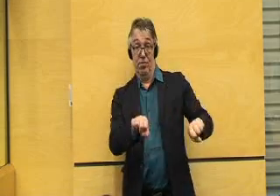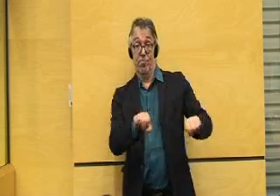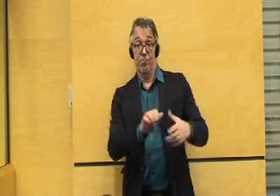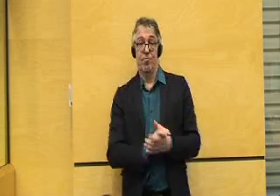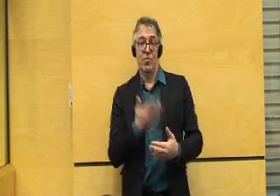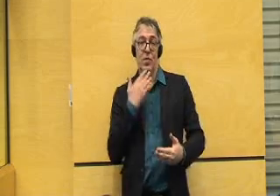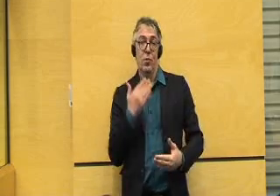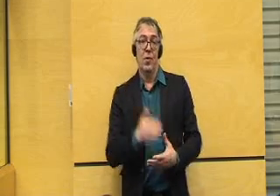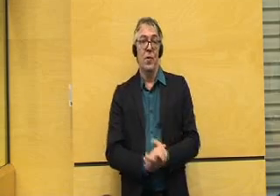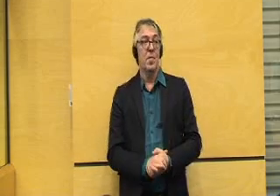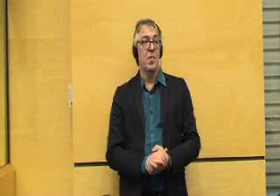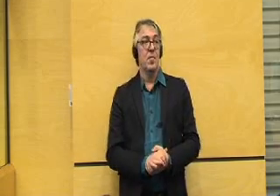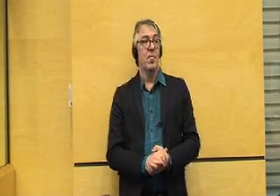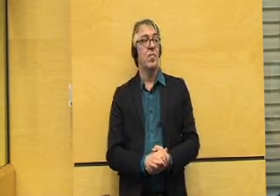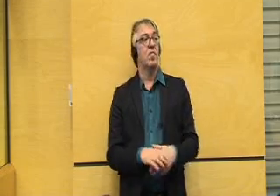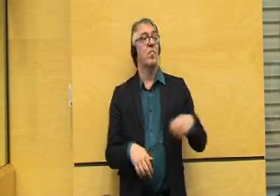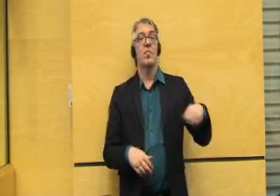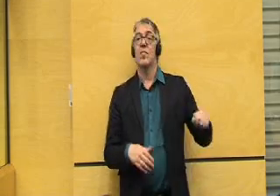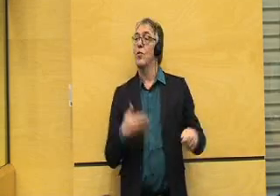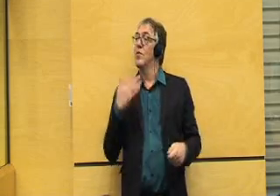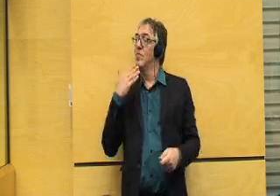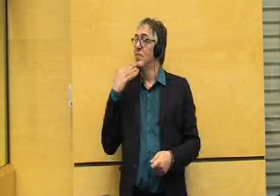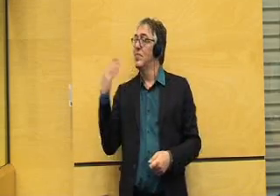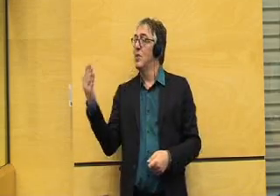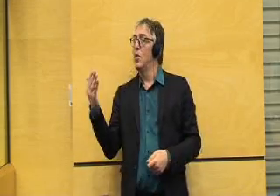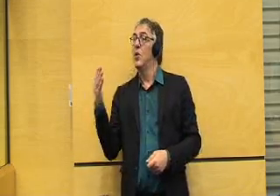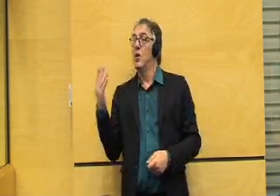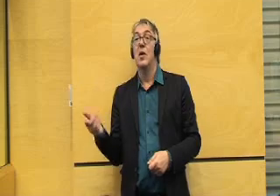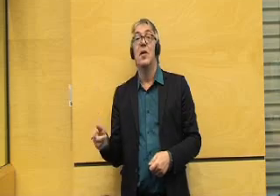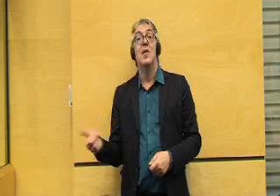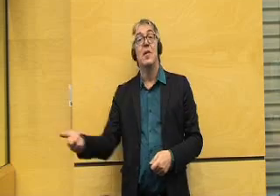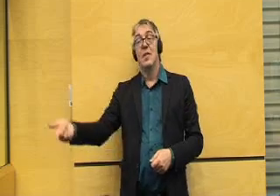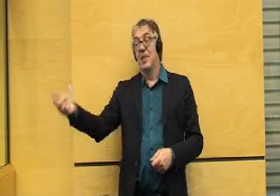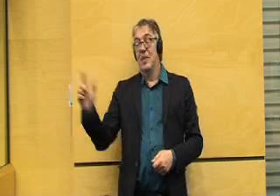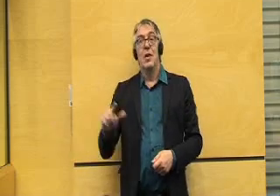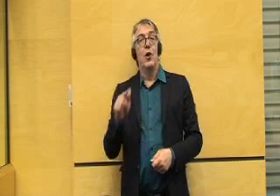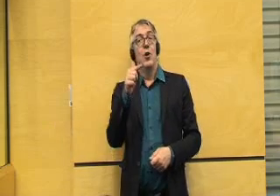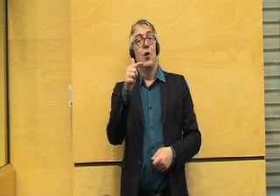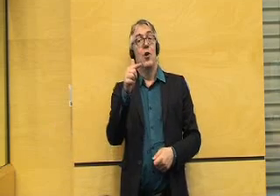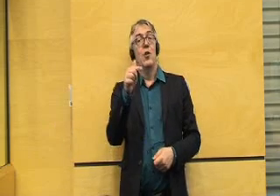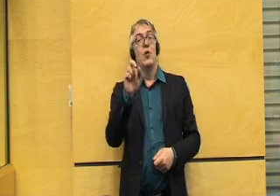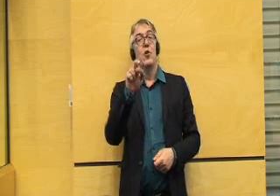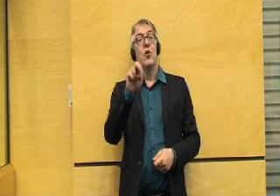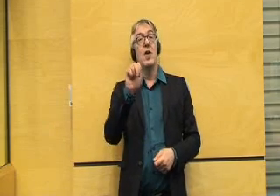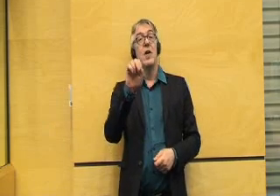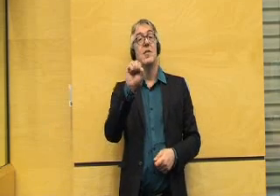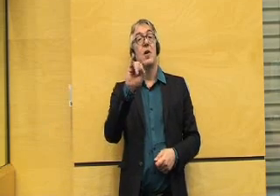Gracias. Thank you very much. I now give the floor to Ms. Teresia Degana.